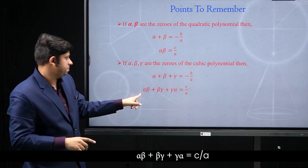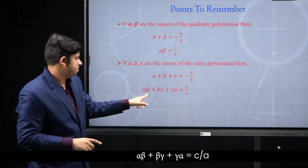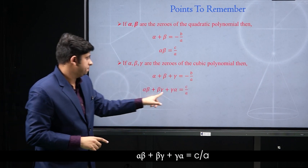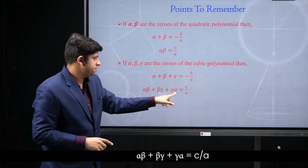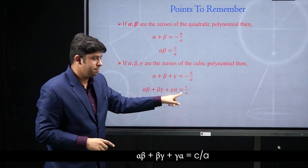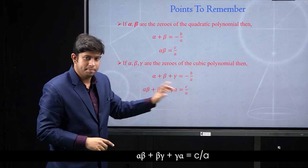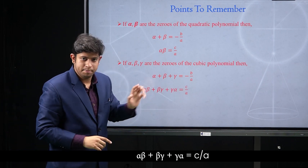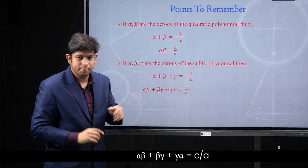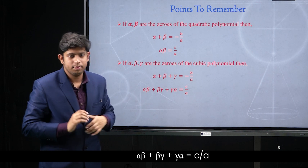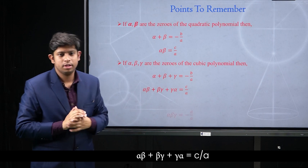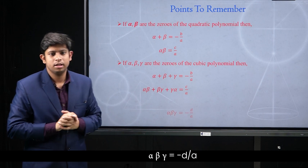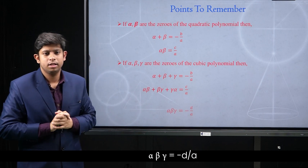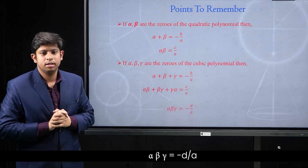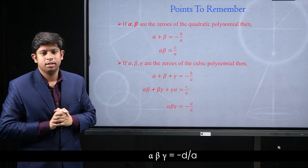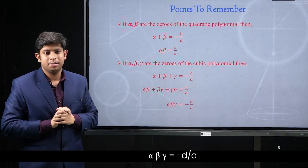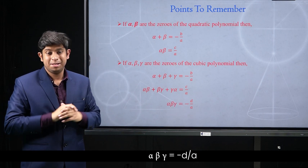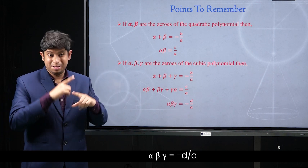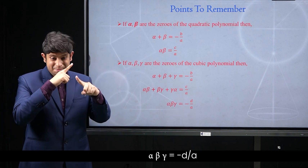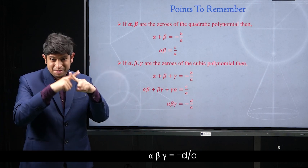a, alpha into beta into gamma is